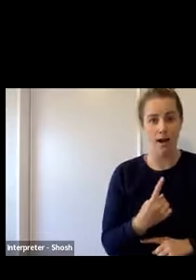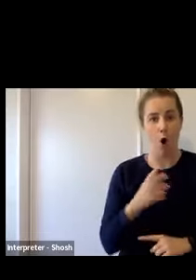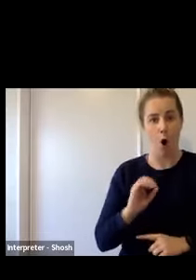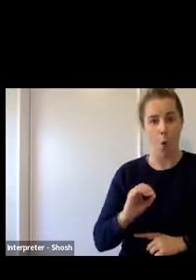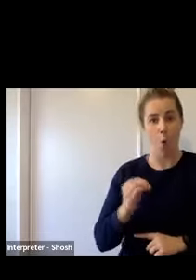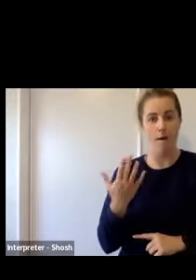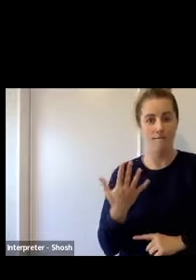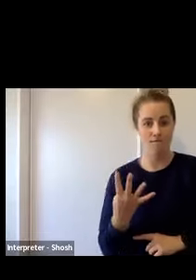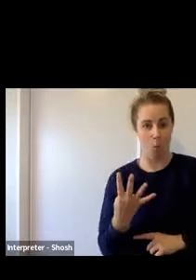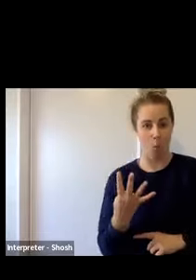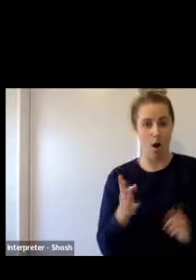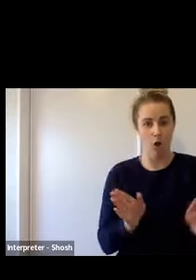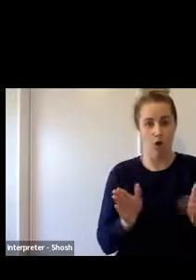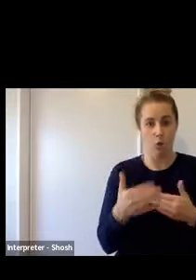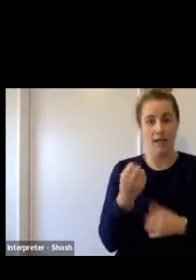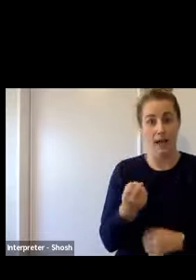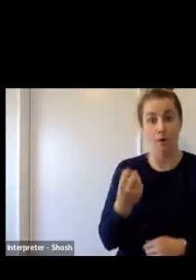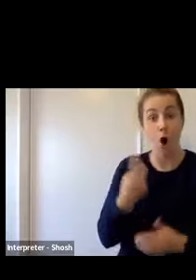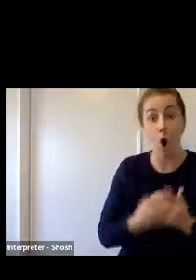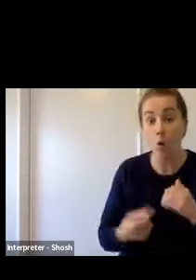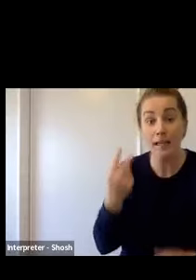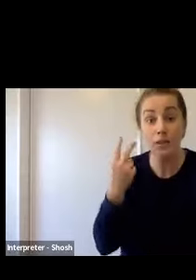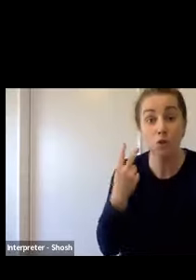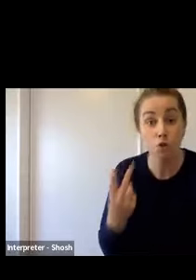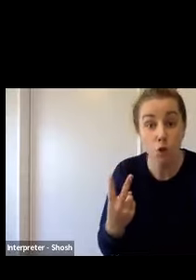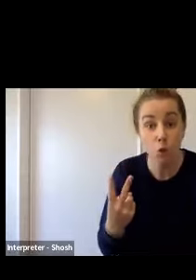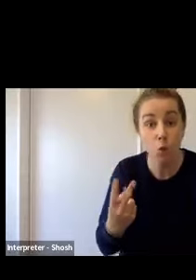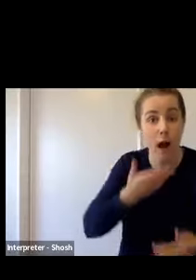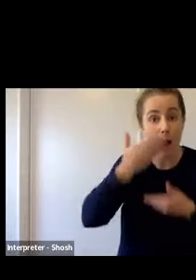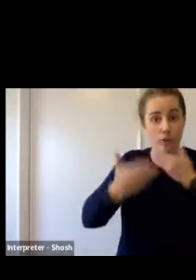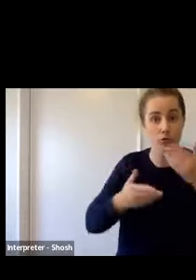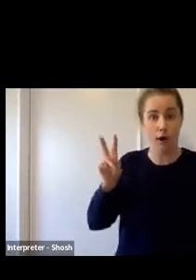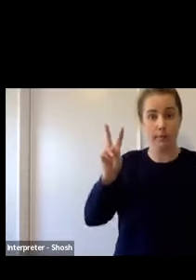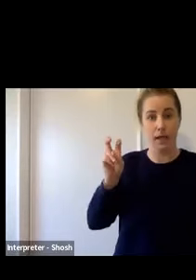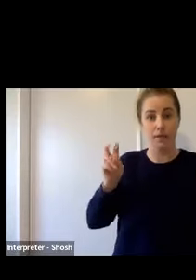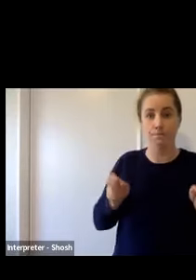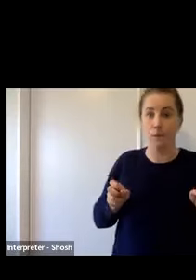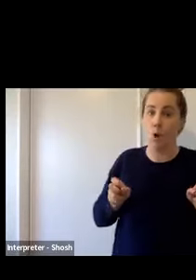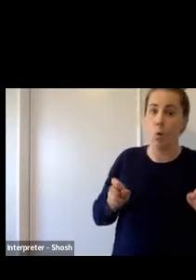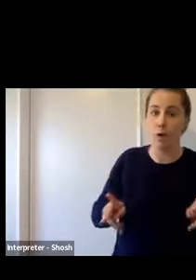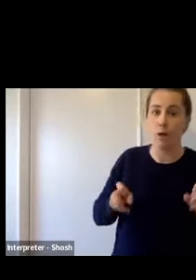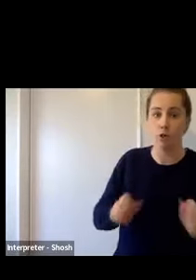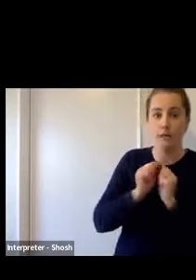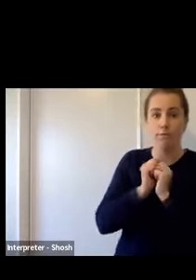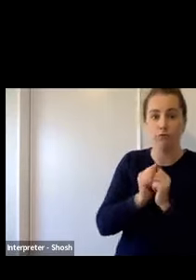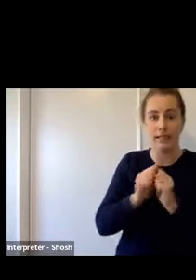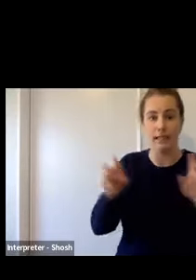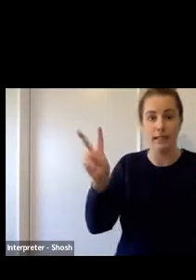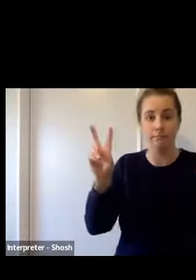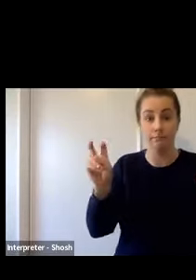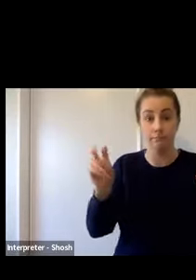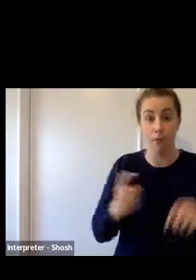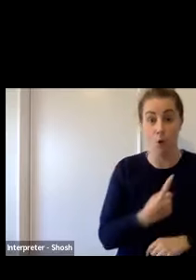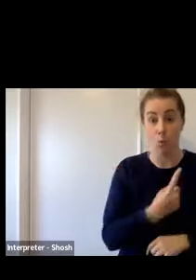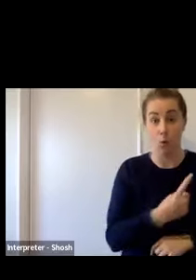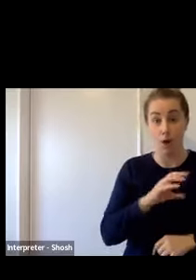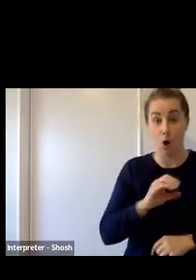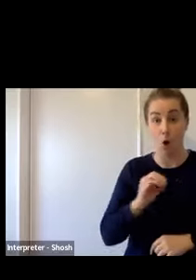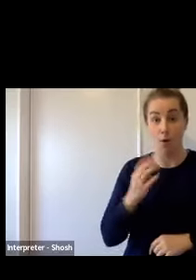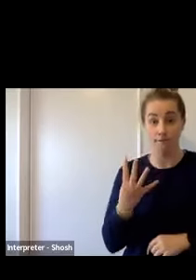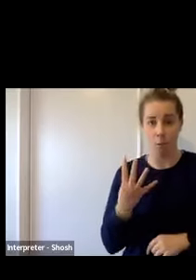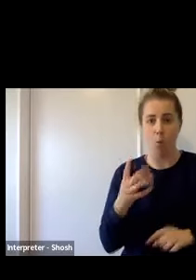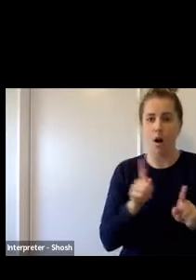units. Just 2 of these are described as wheelchair friendly. Now, these 104, half of them are